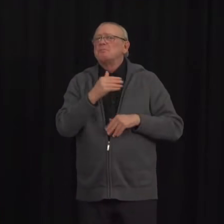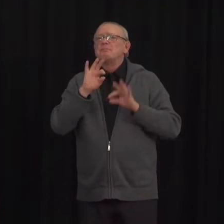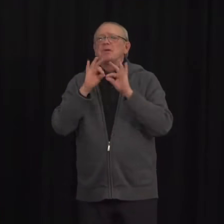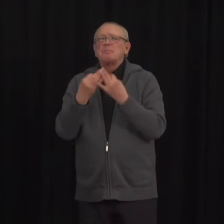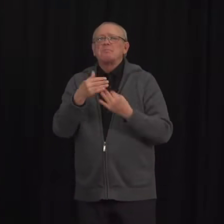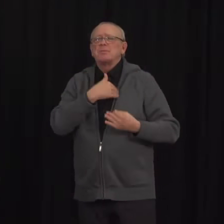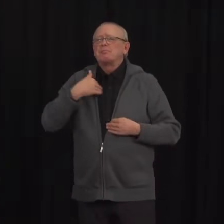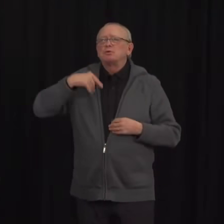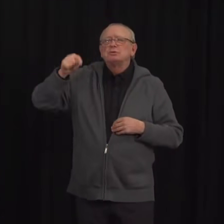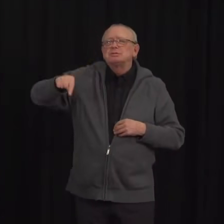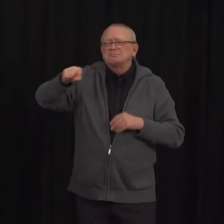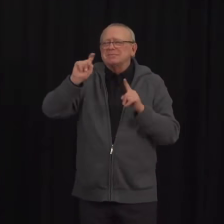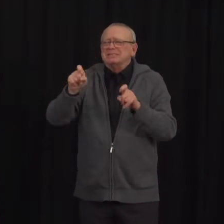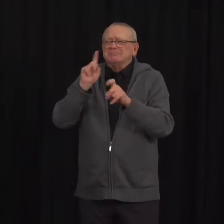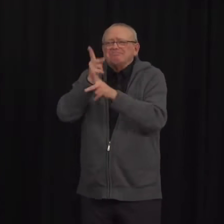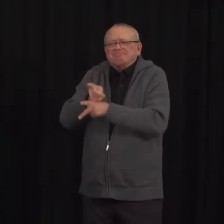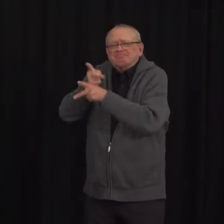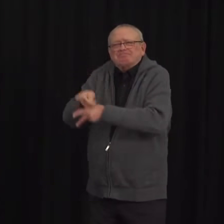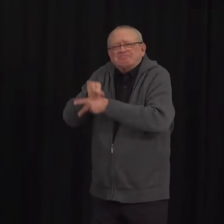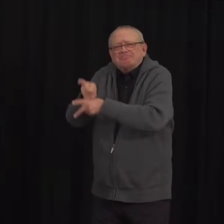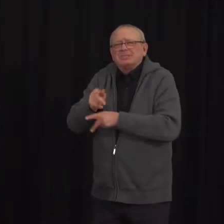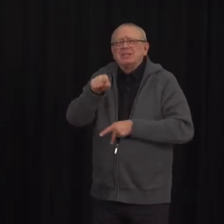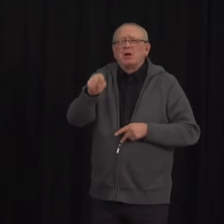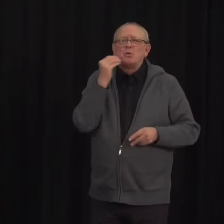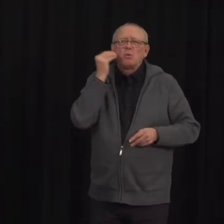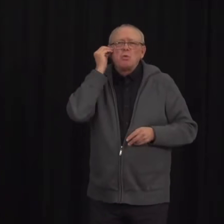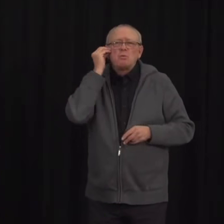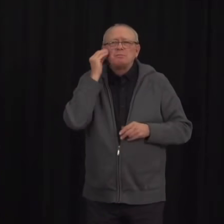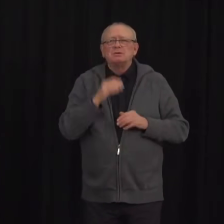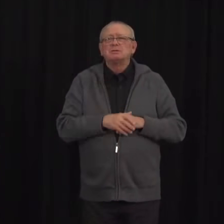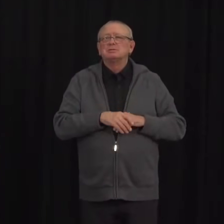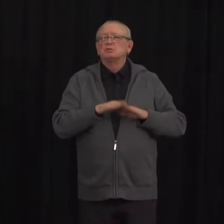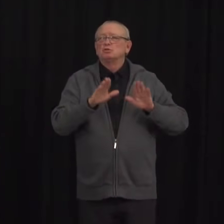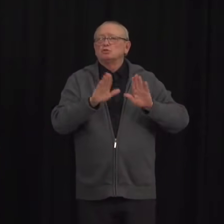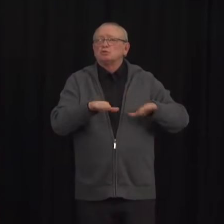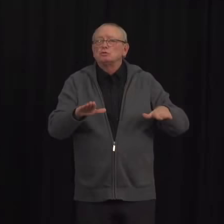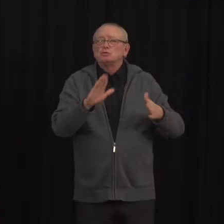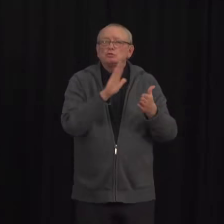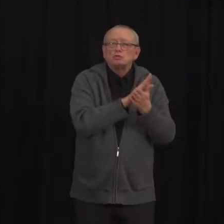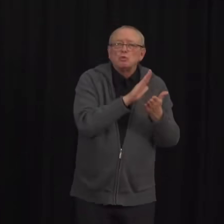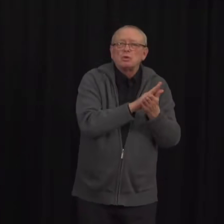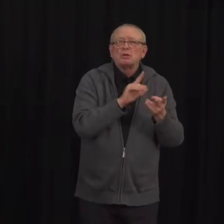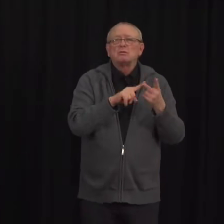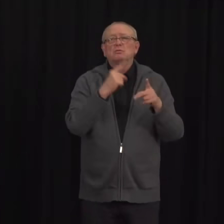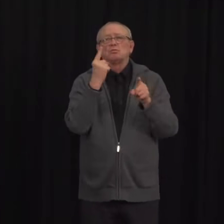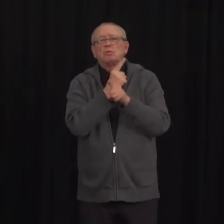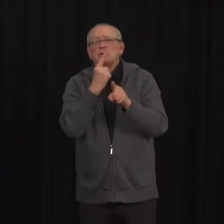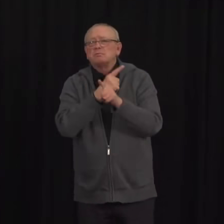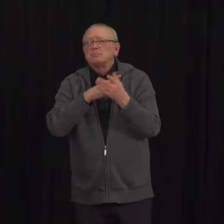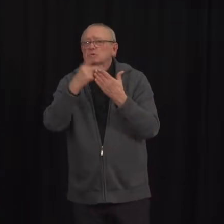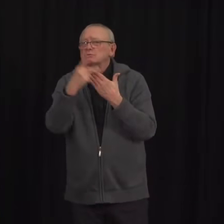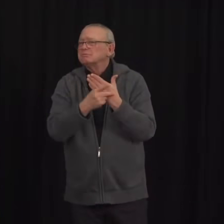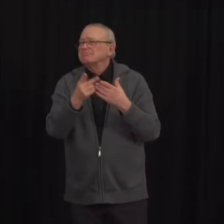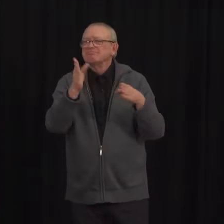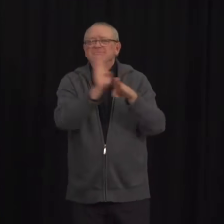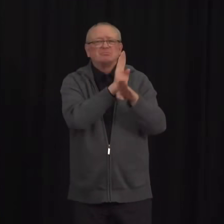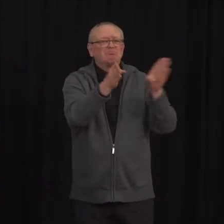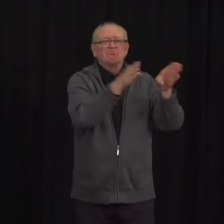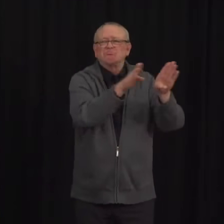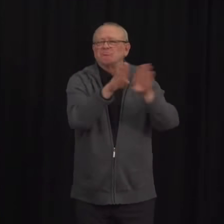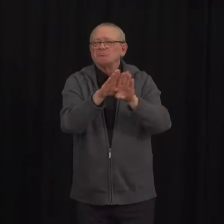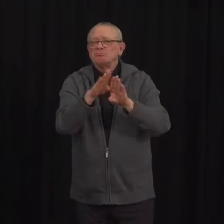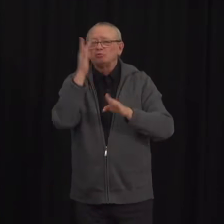care. This applies if the child's school, regular program, or someone's facility is closed or unavailable to them due